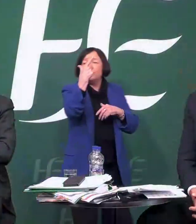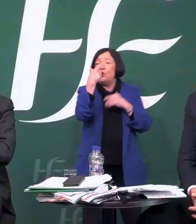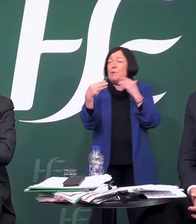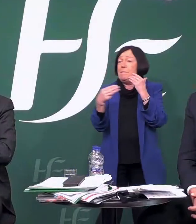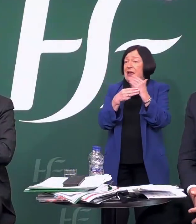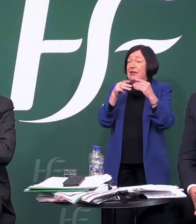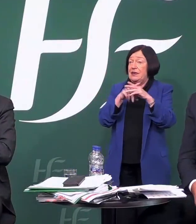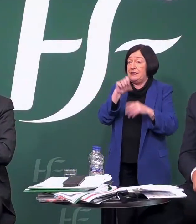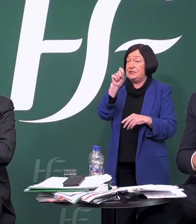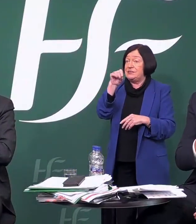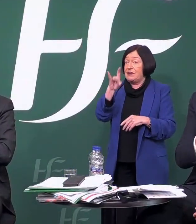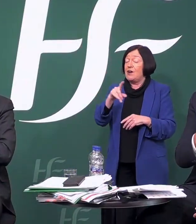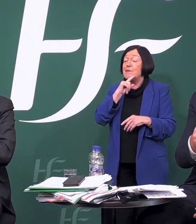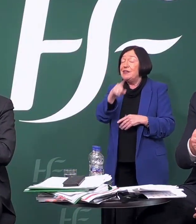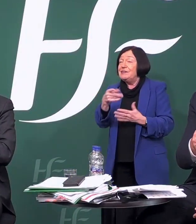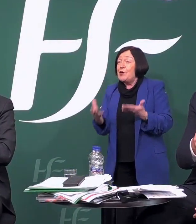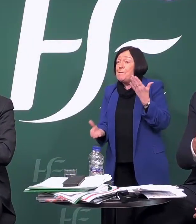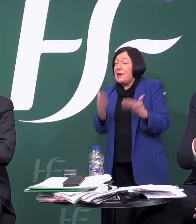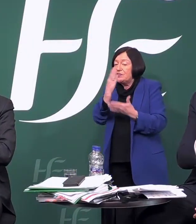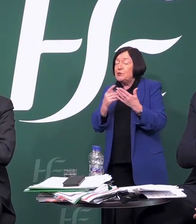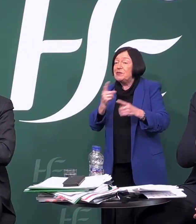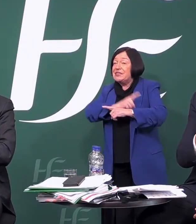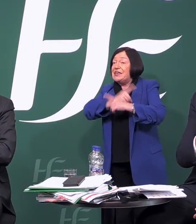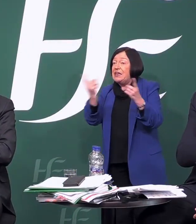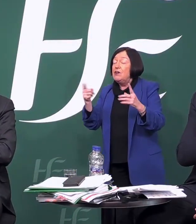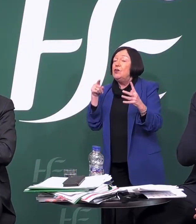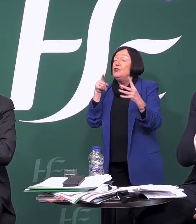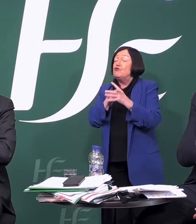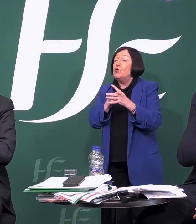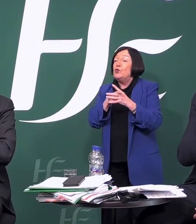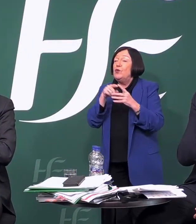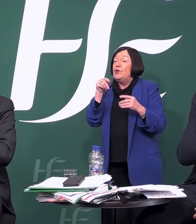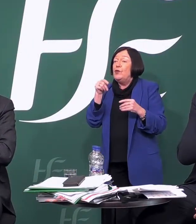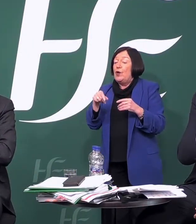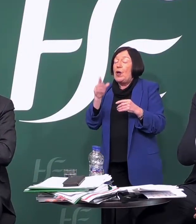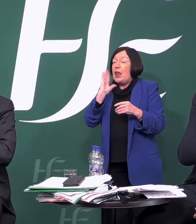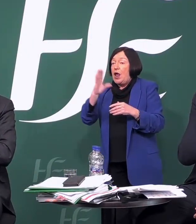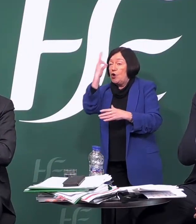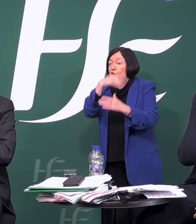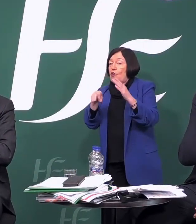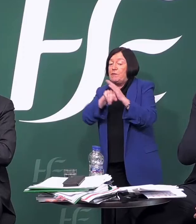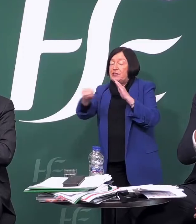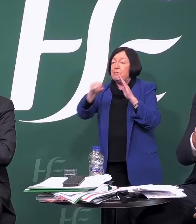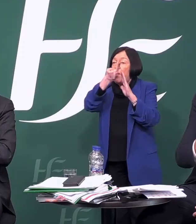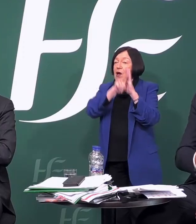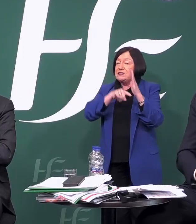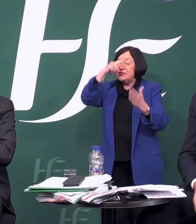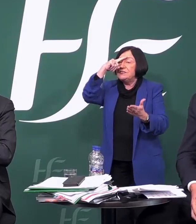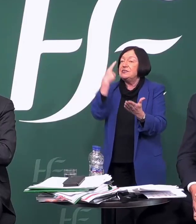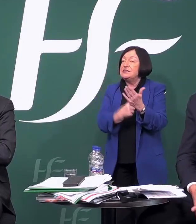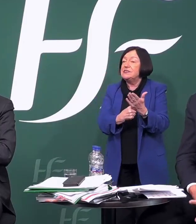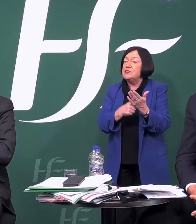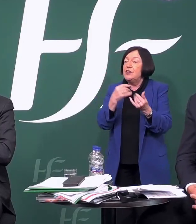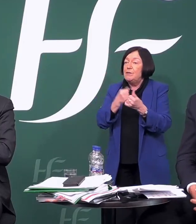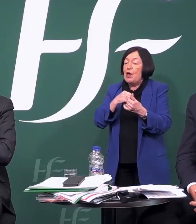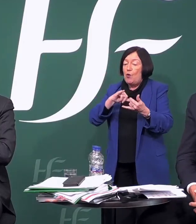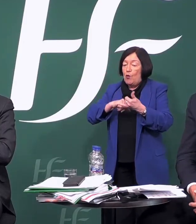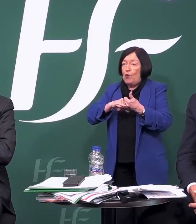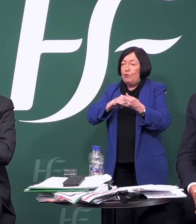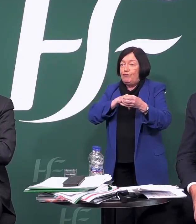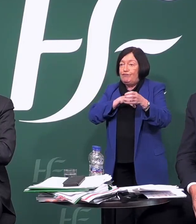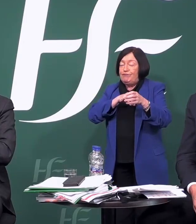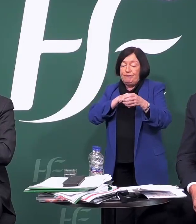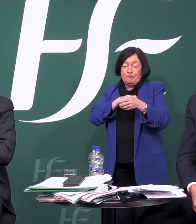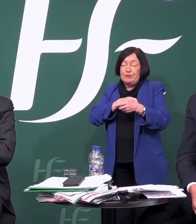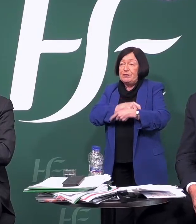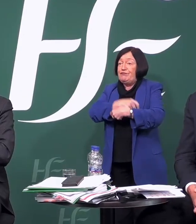balance that Paul referred to is we've ceased some of the deliveries now through to allow government, I suppose, there's policy decisions in terms of redistribution of vaccines.